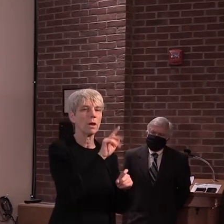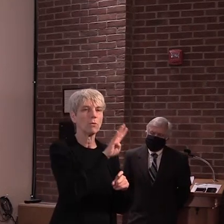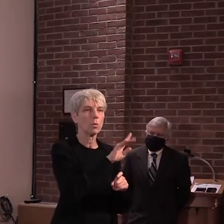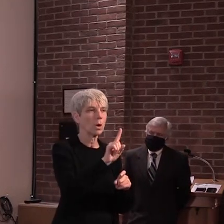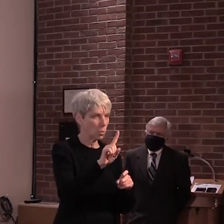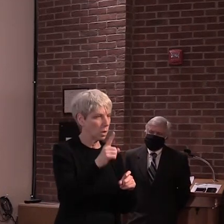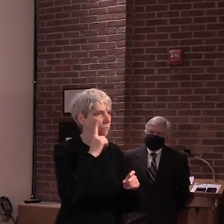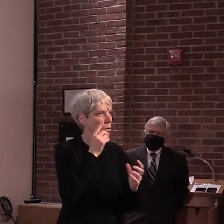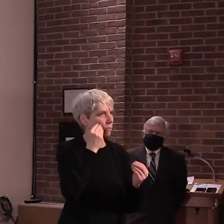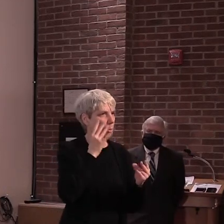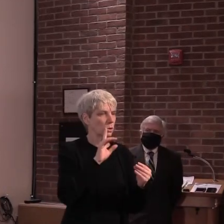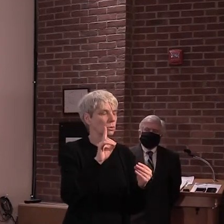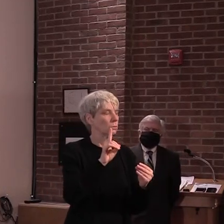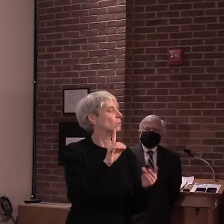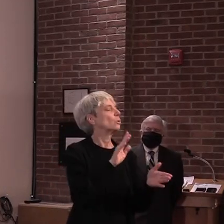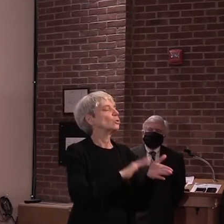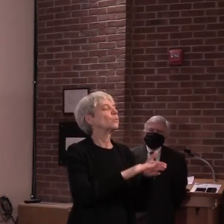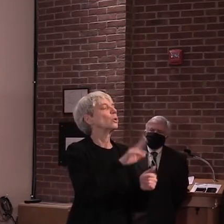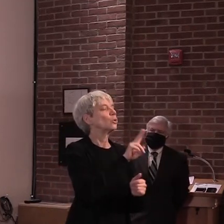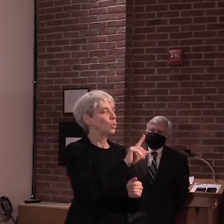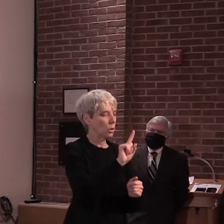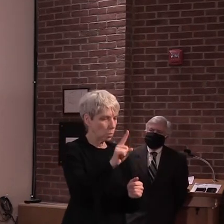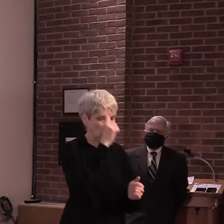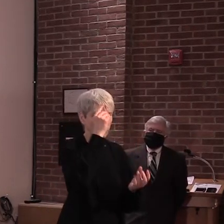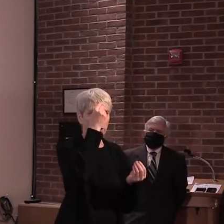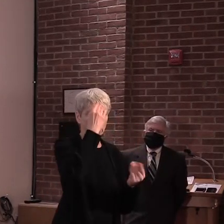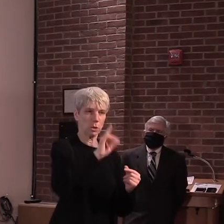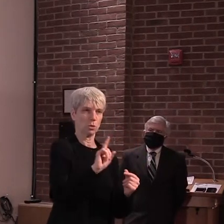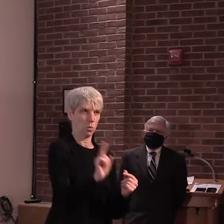an appointment at one.